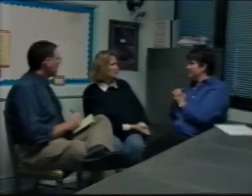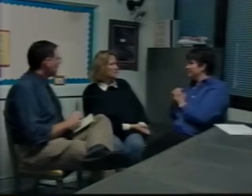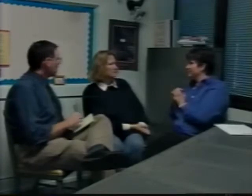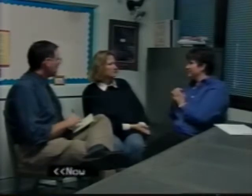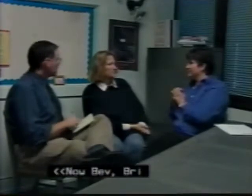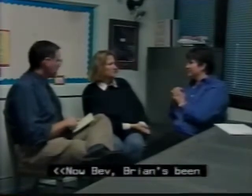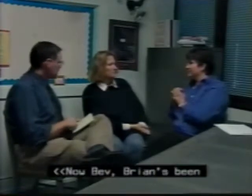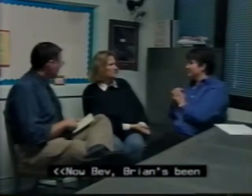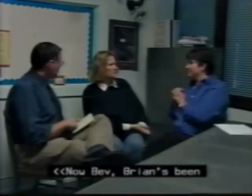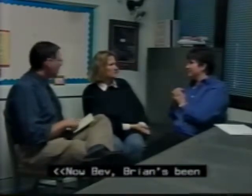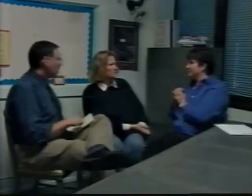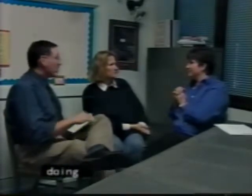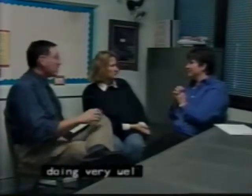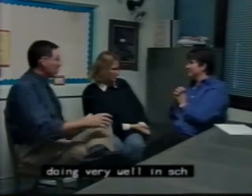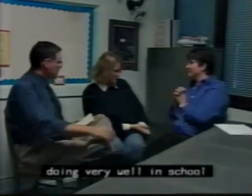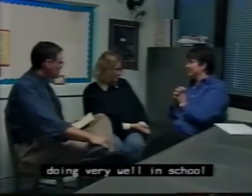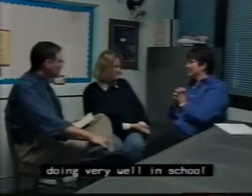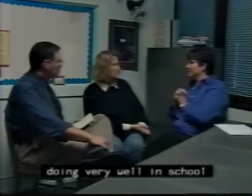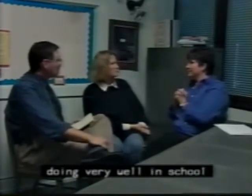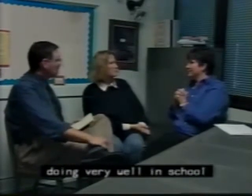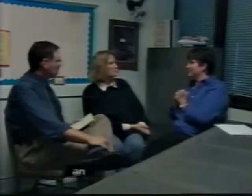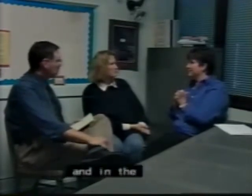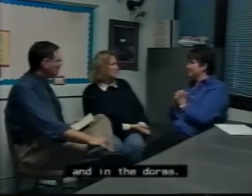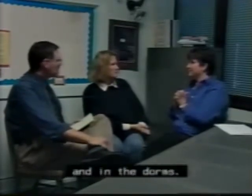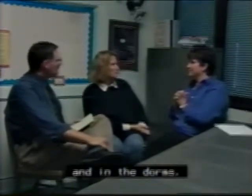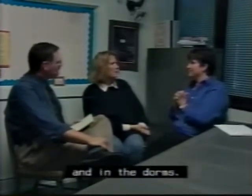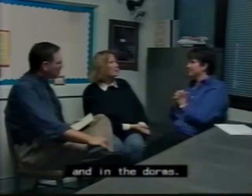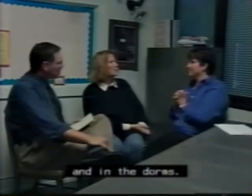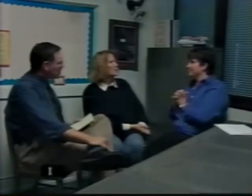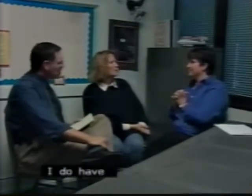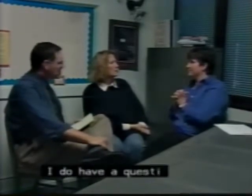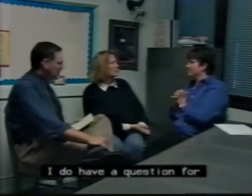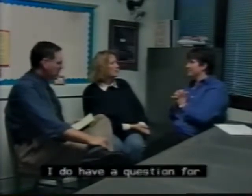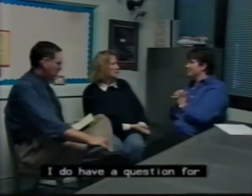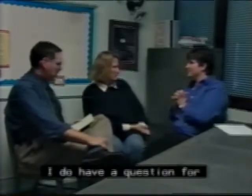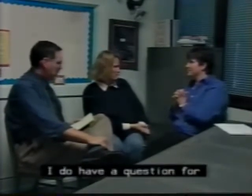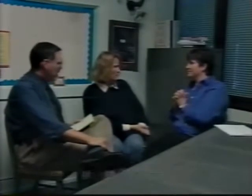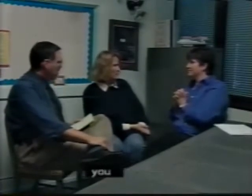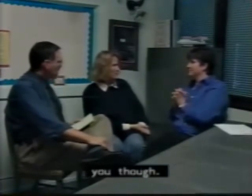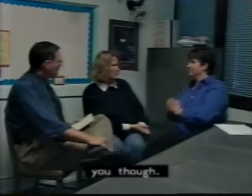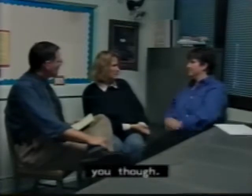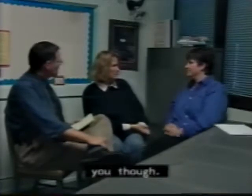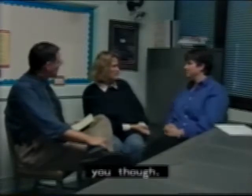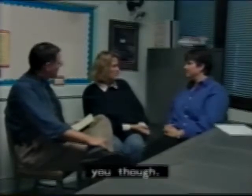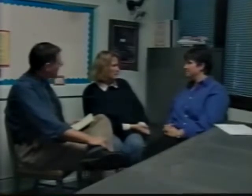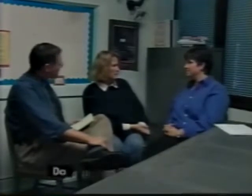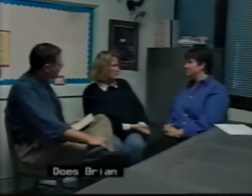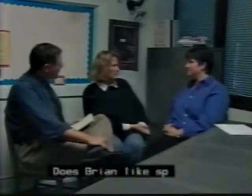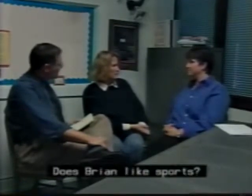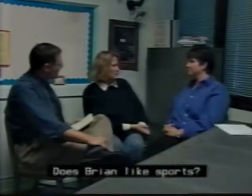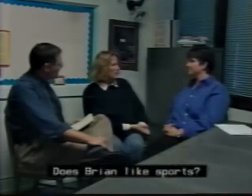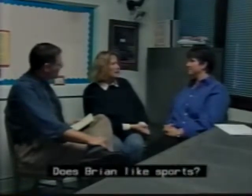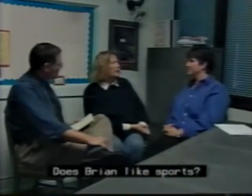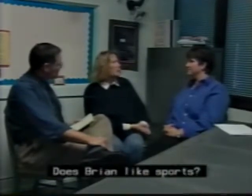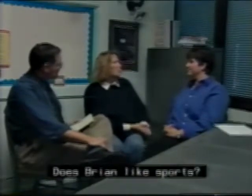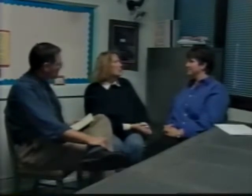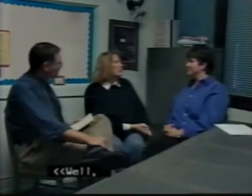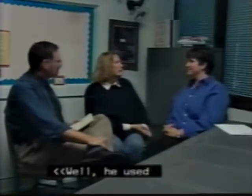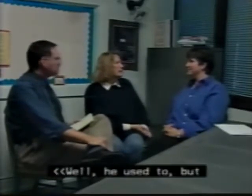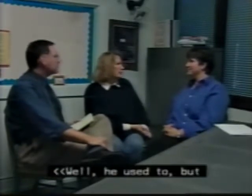Well, Brian's been doing very well, both in school and in the dorms. I do have a question for you, though. Does Brian like sports? Well, he